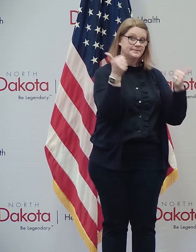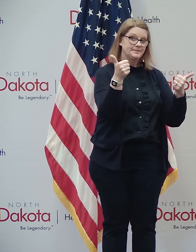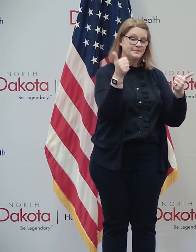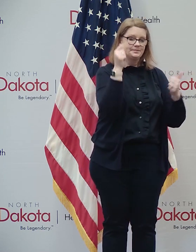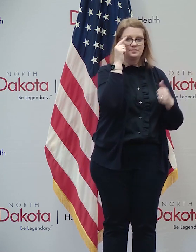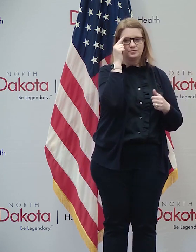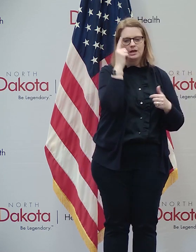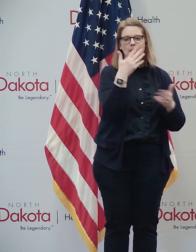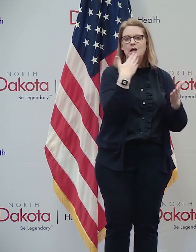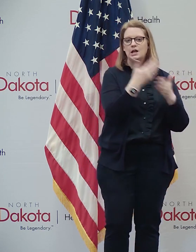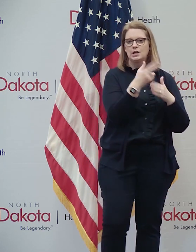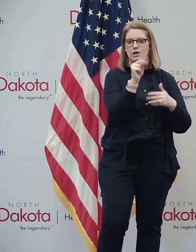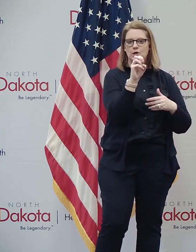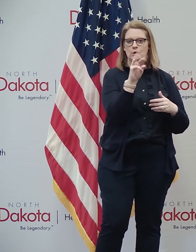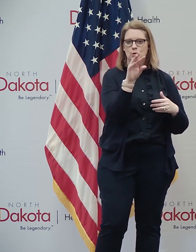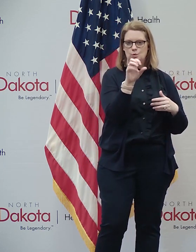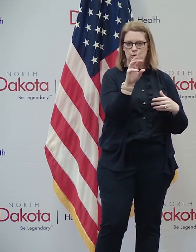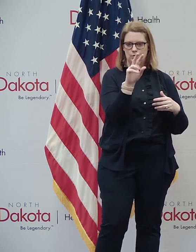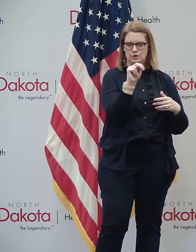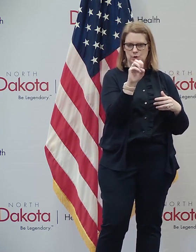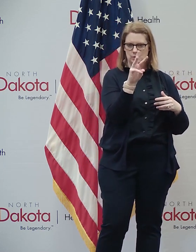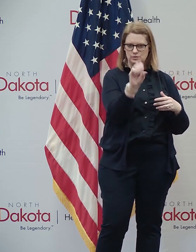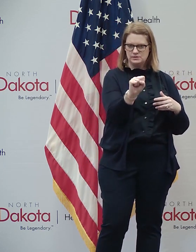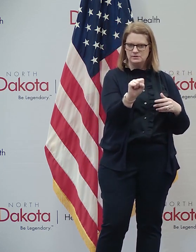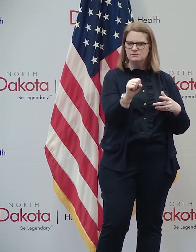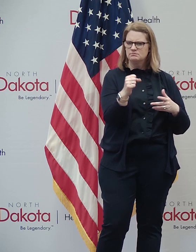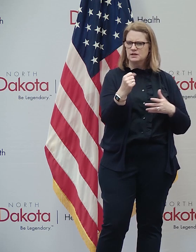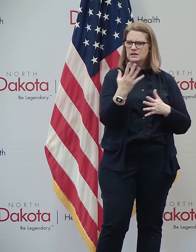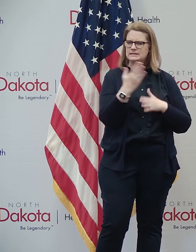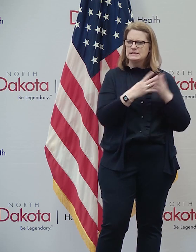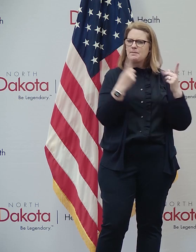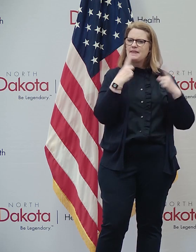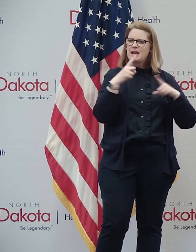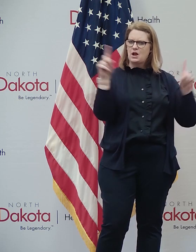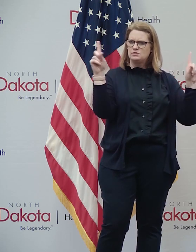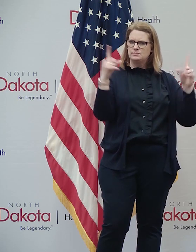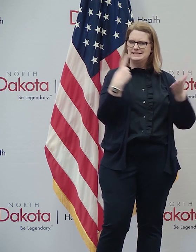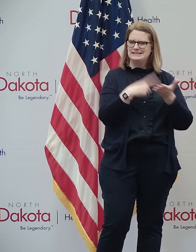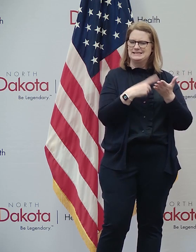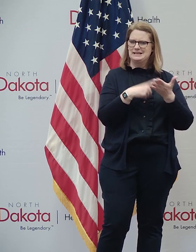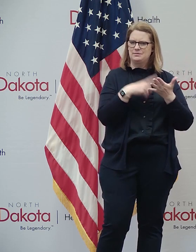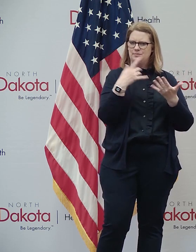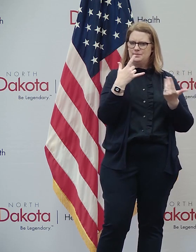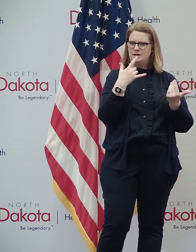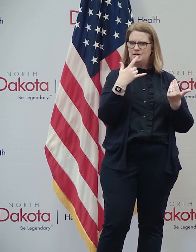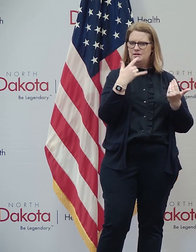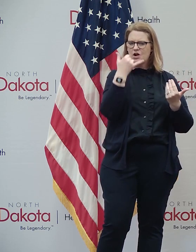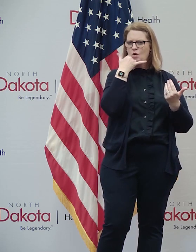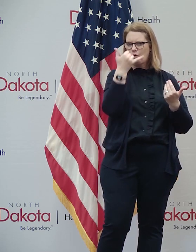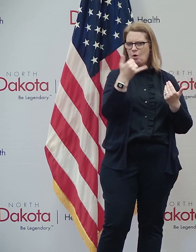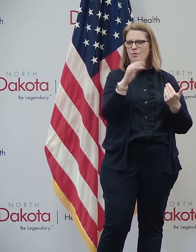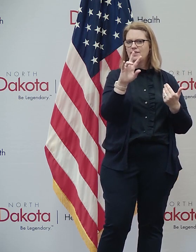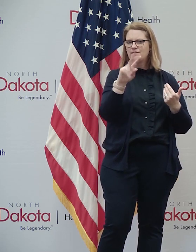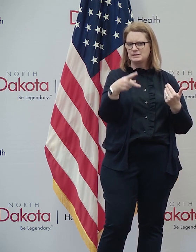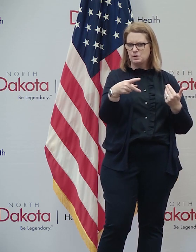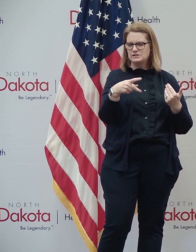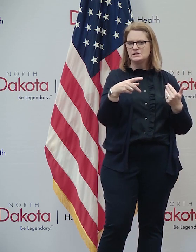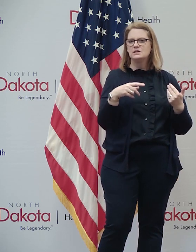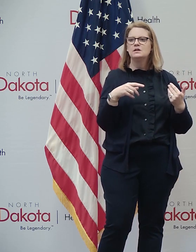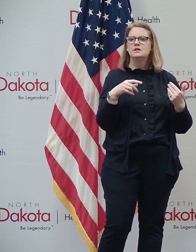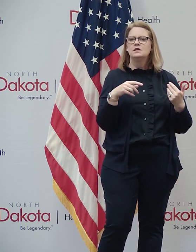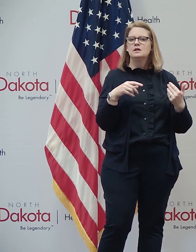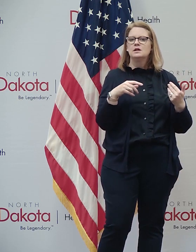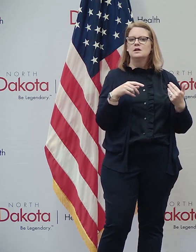On the good news front, you maybe heard some of the announcements that was talked about this morning in our call with the Vice President about